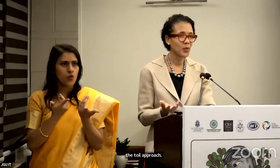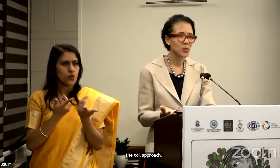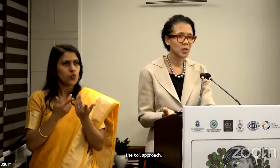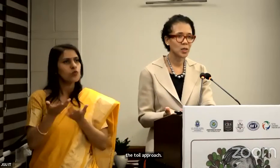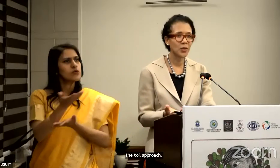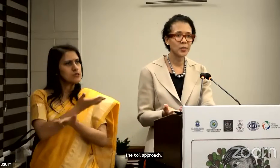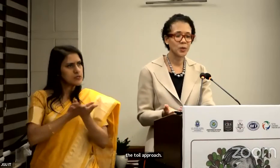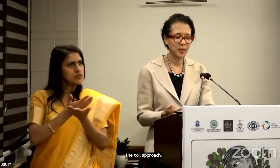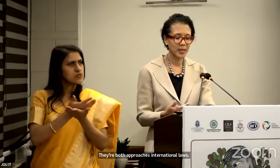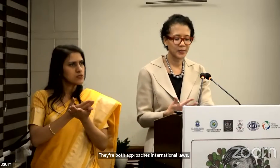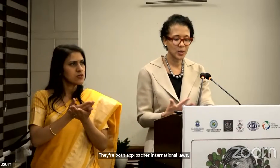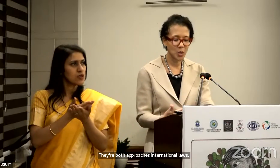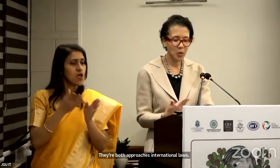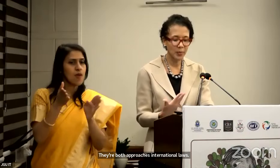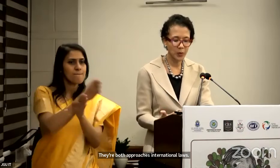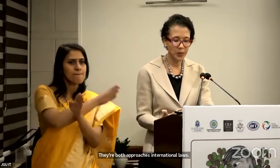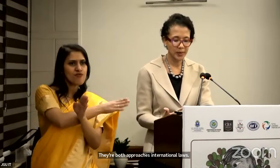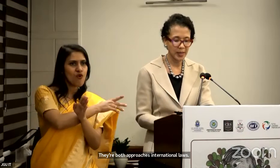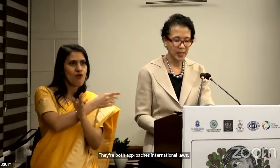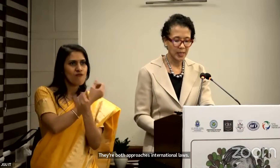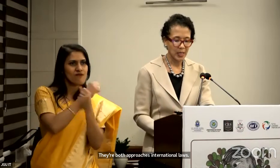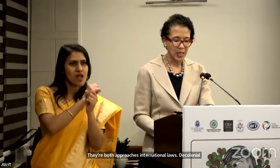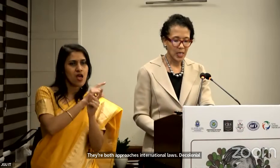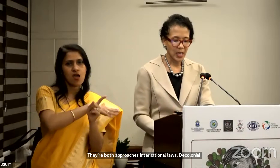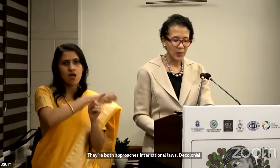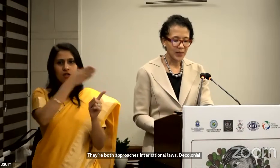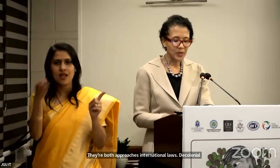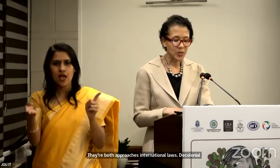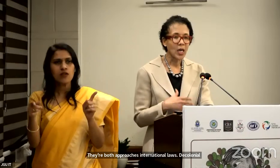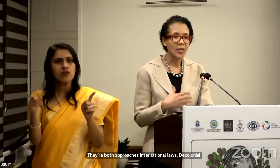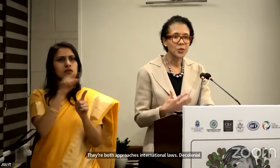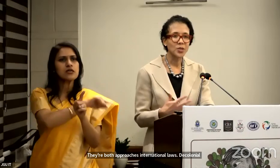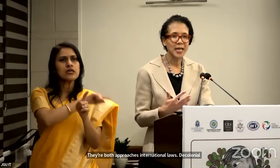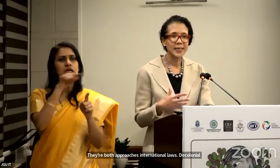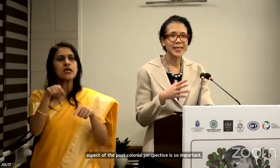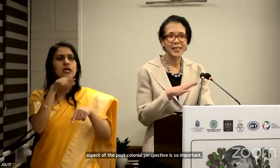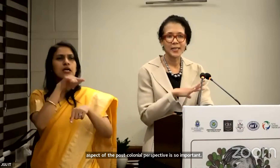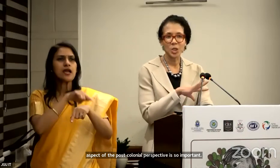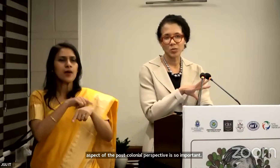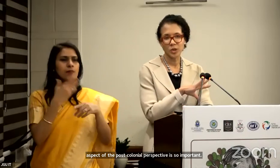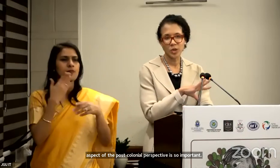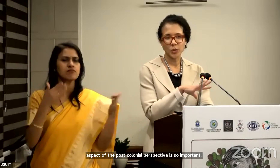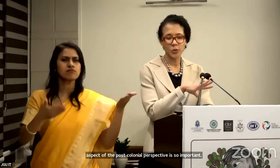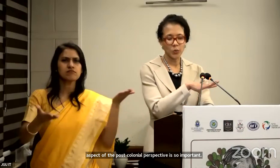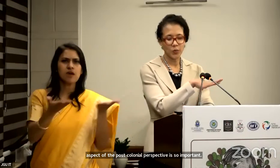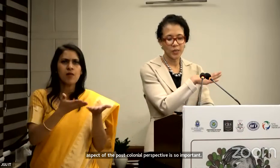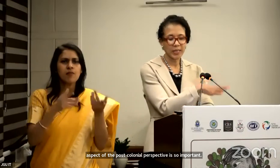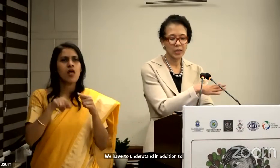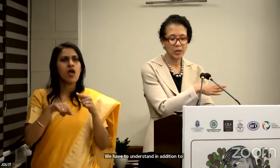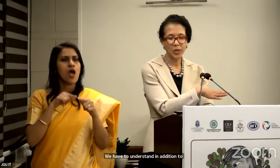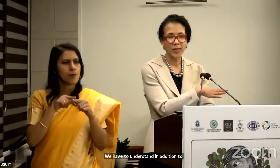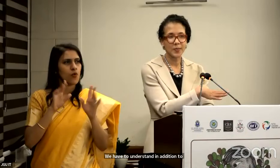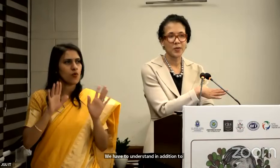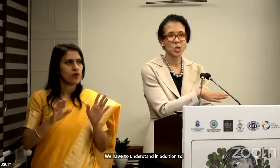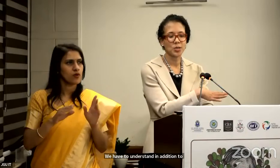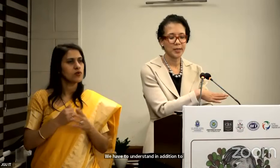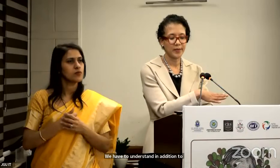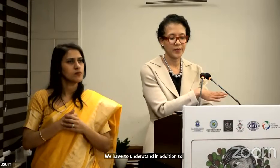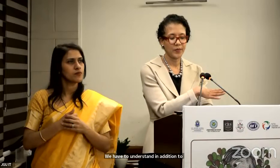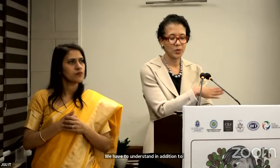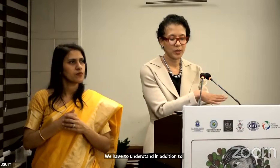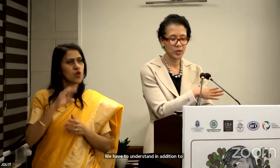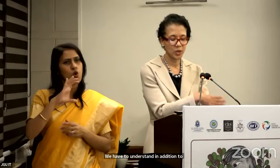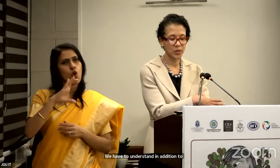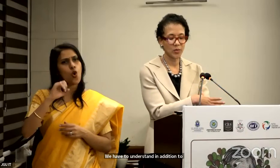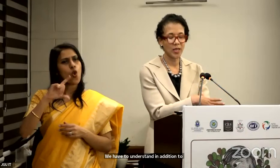aspect or the post-colonial perspective is so important. We have to understand, in addition to the decolonial aspirations